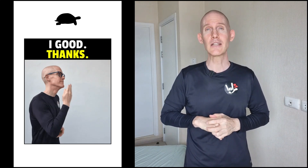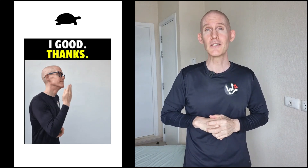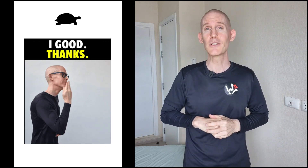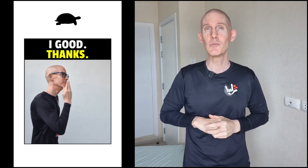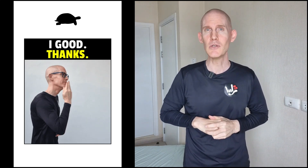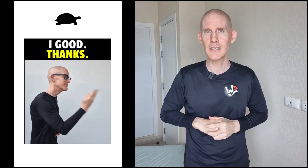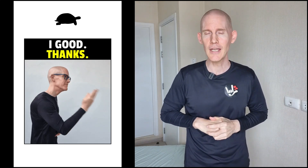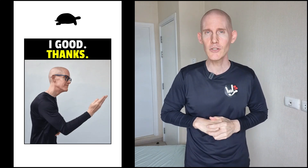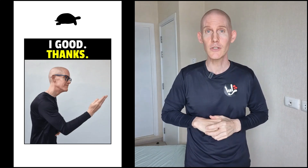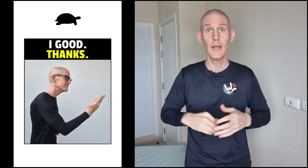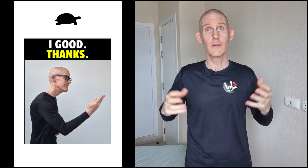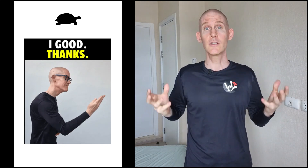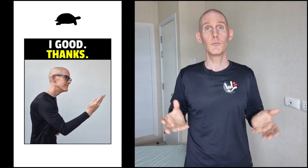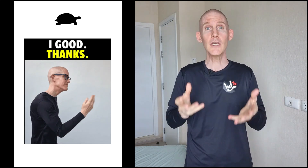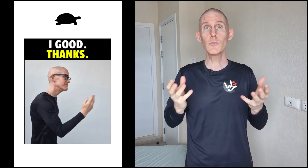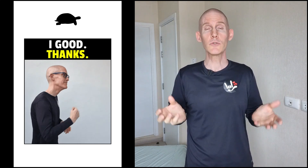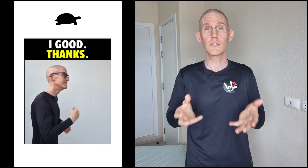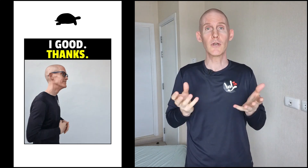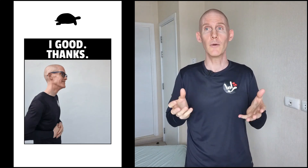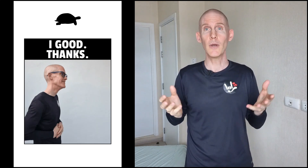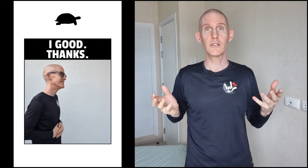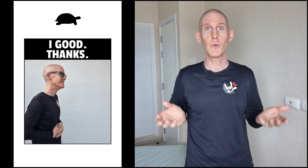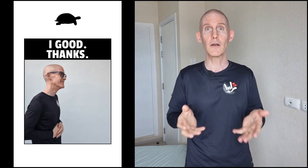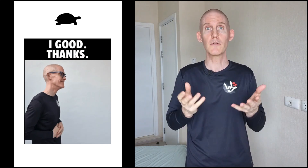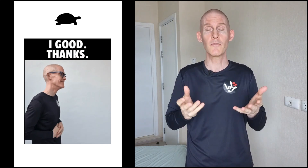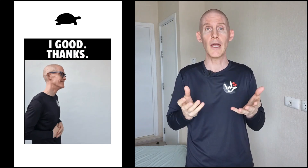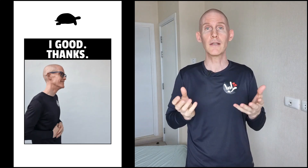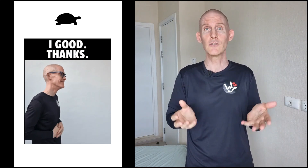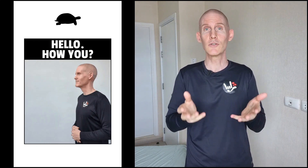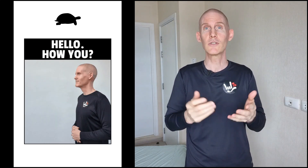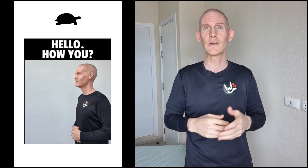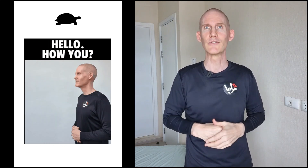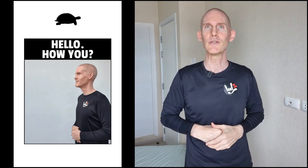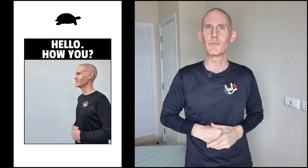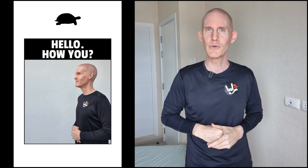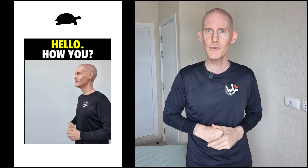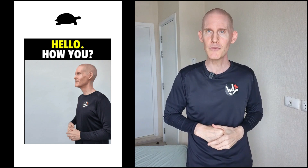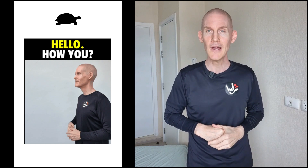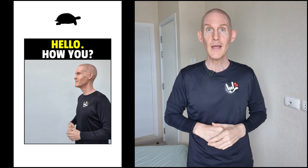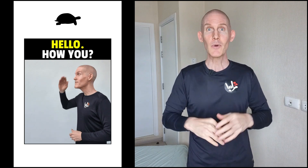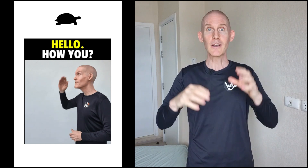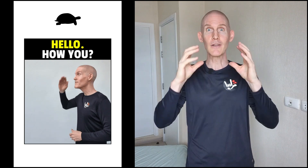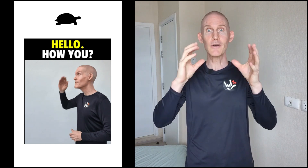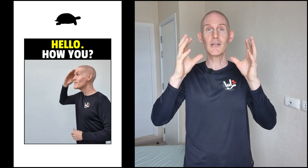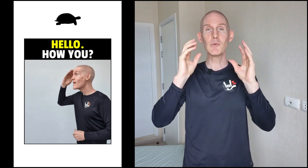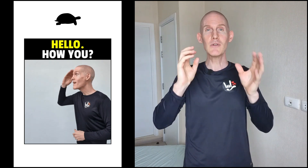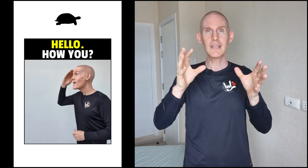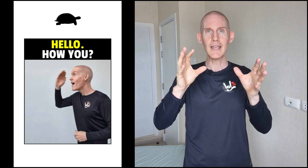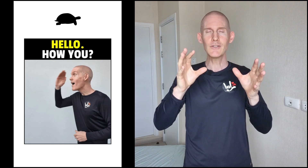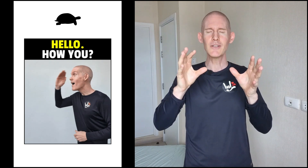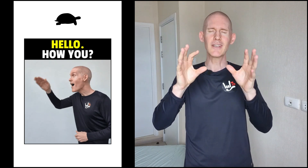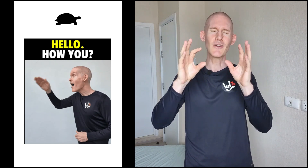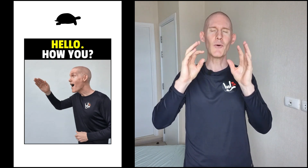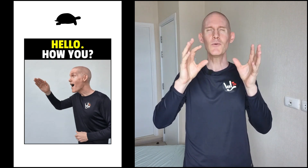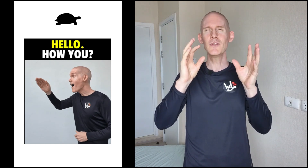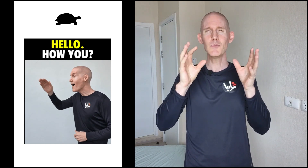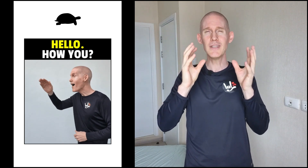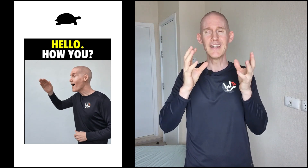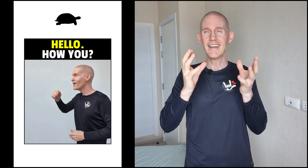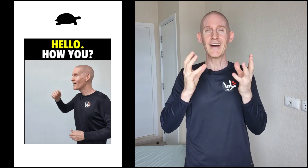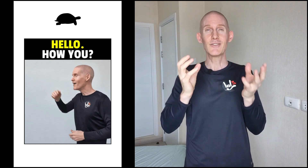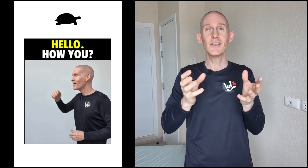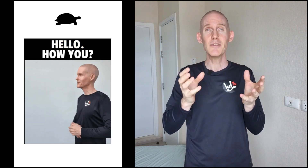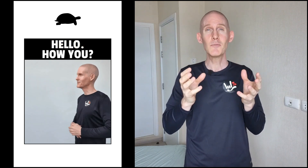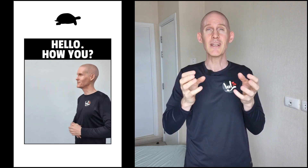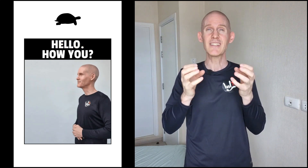goal is clear communication. The speed will just come as matter of fact as your skills improve, but clear communication can only